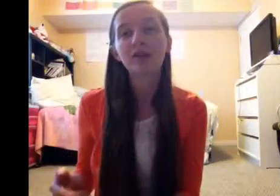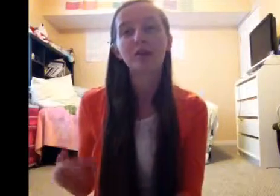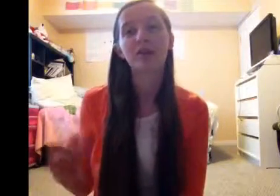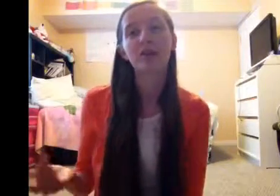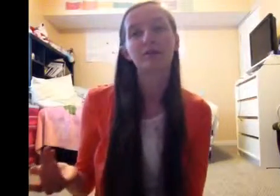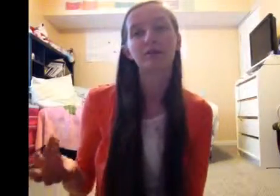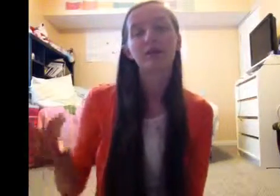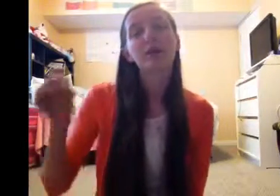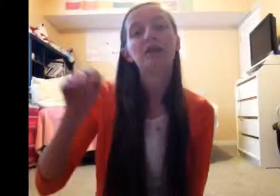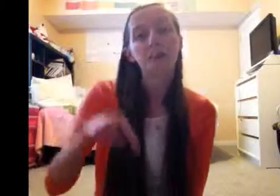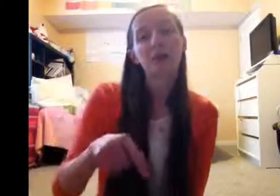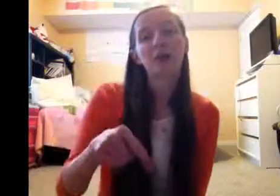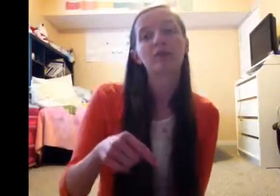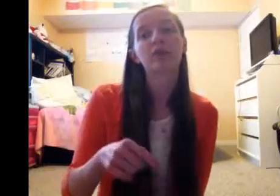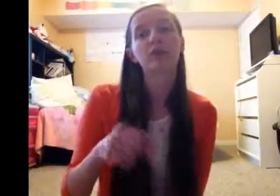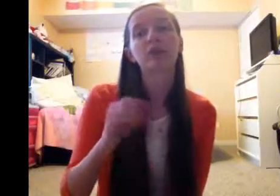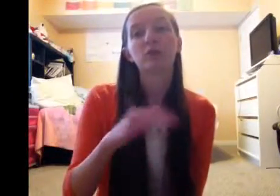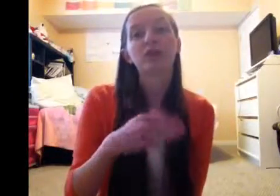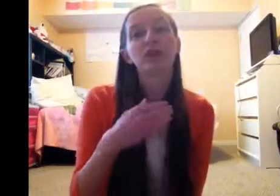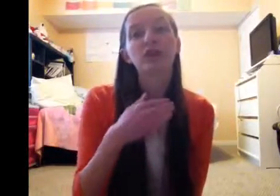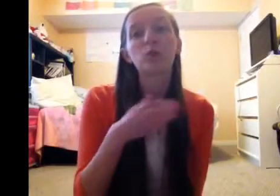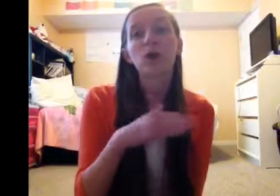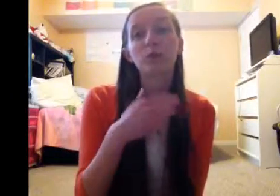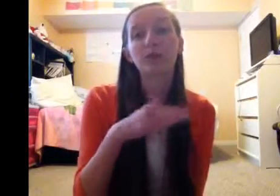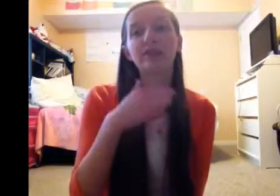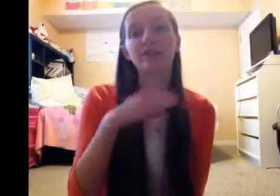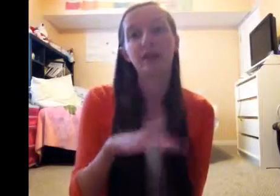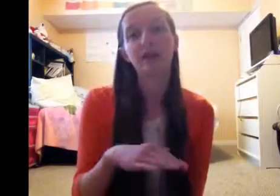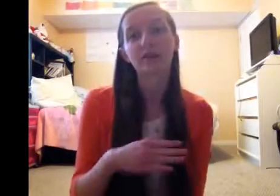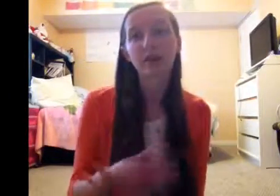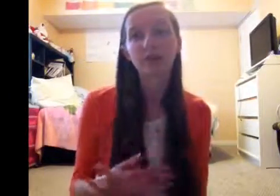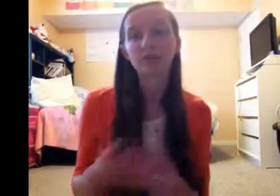but then if you make comments of something specifically you want me to sign, then